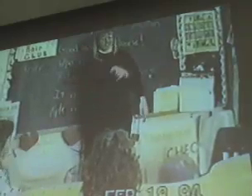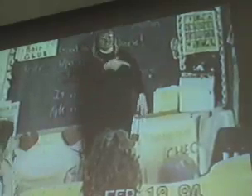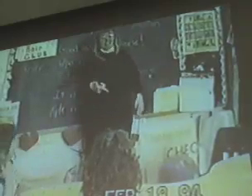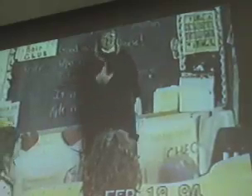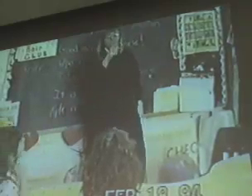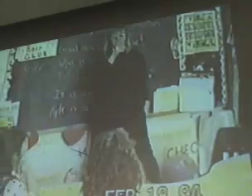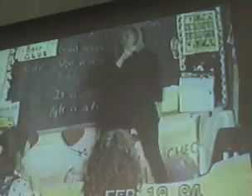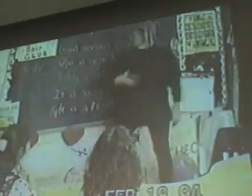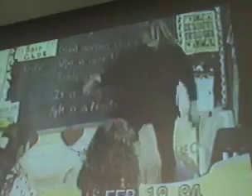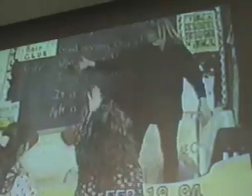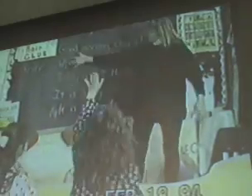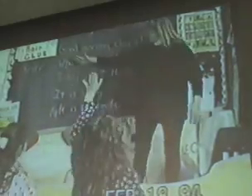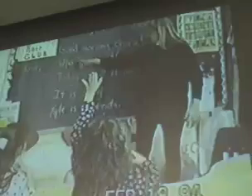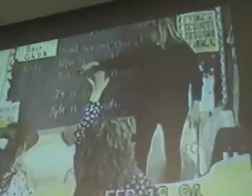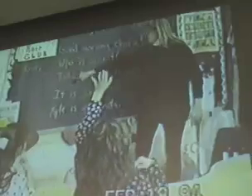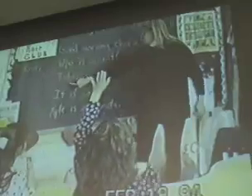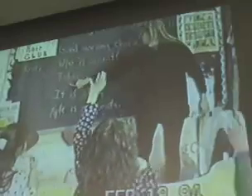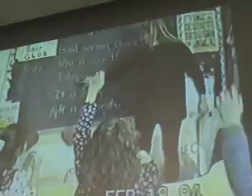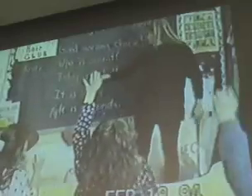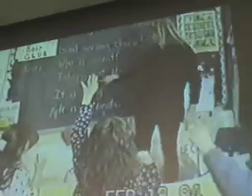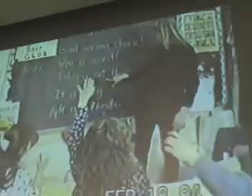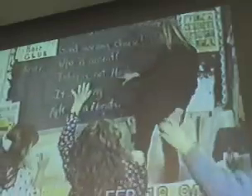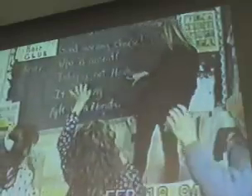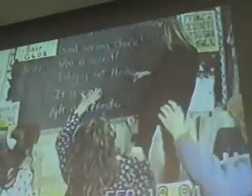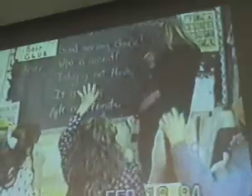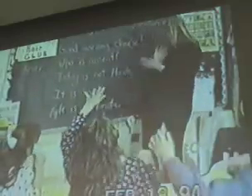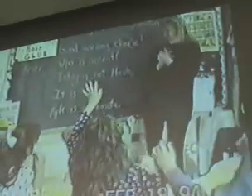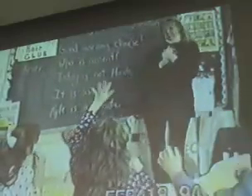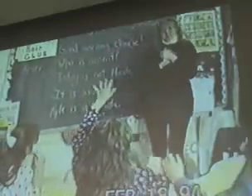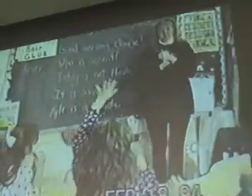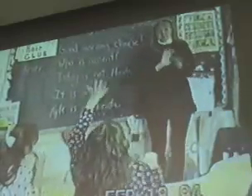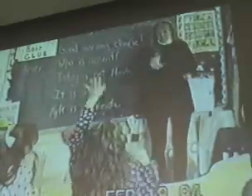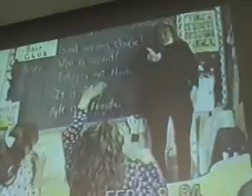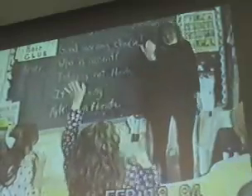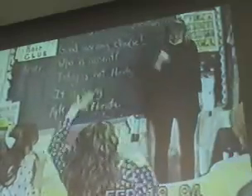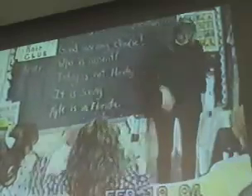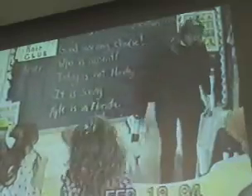All right. Who's next? Me. It's me. No, it's me. Okay.